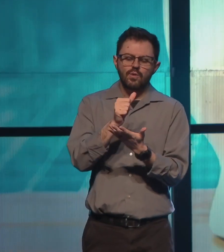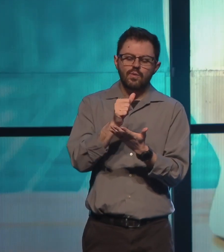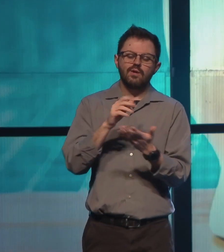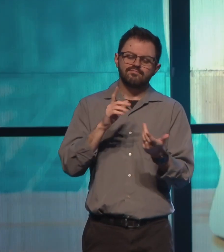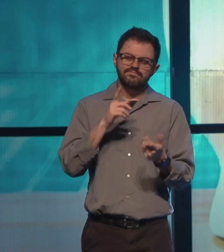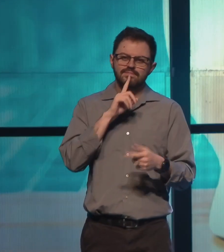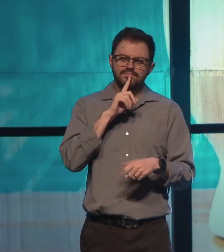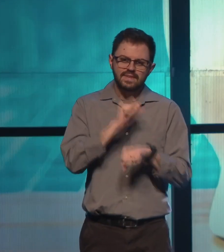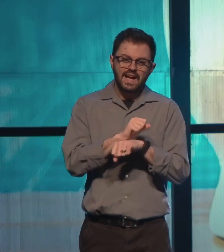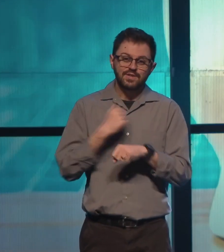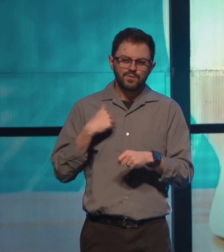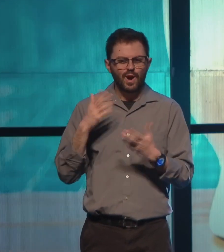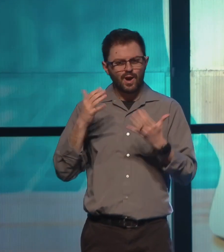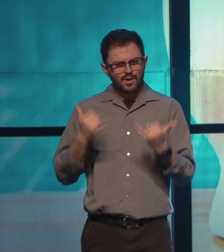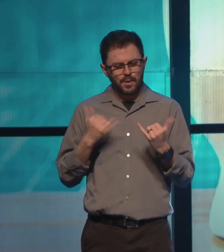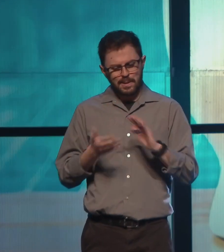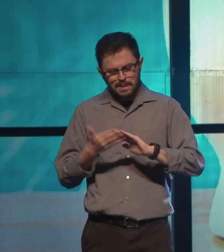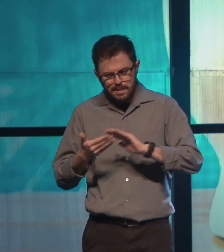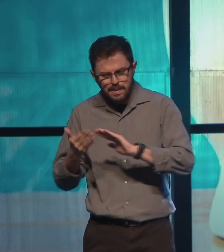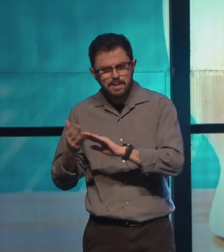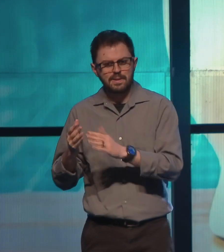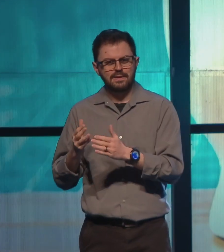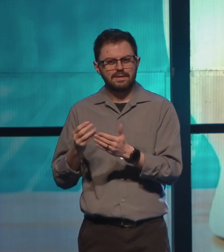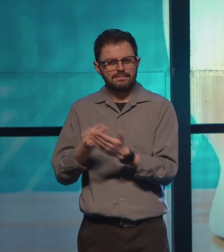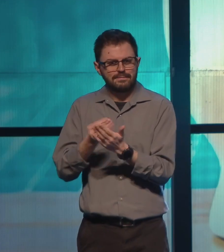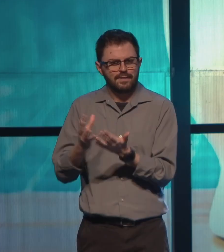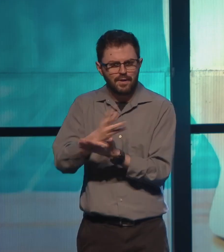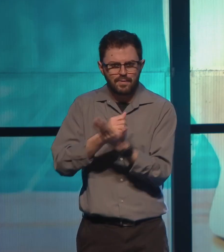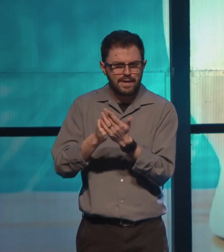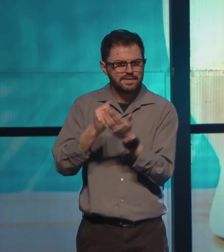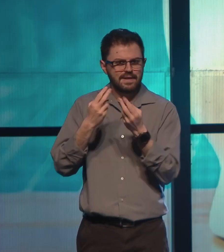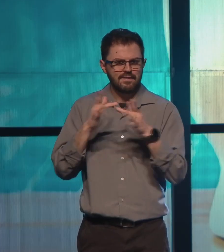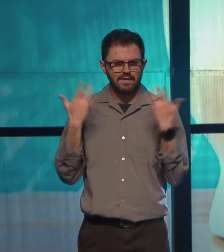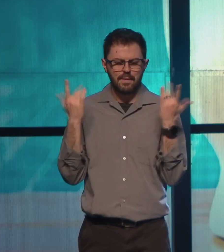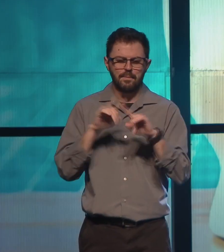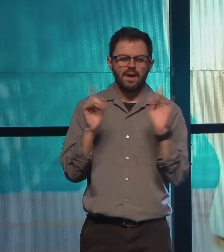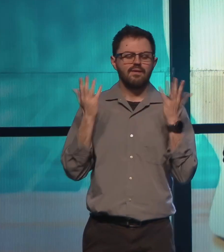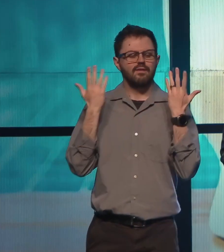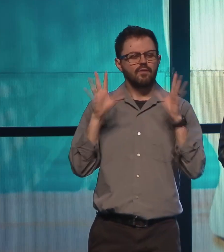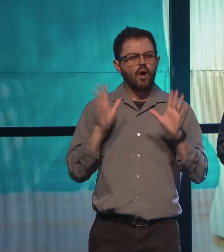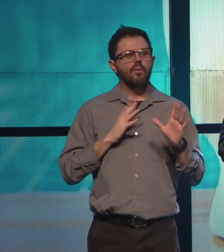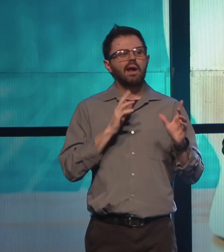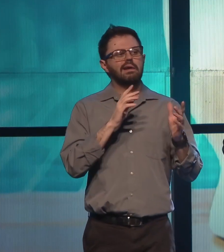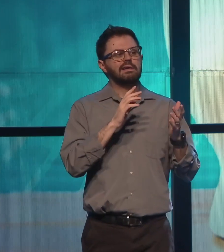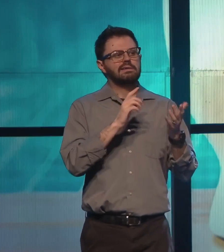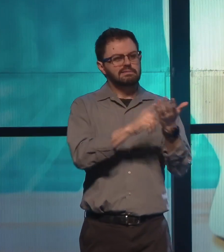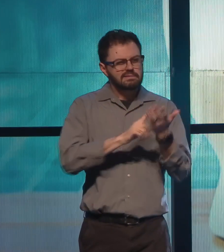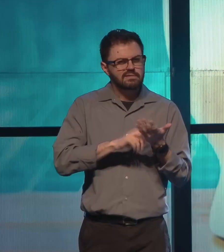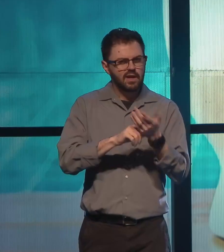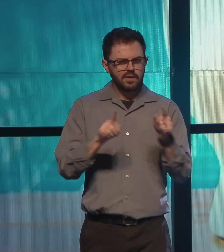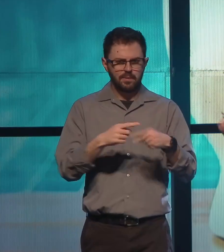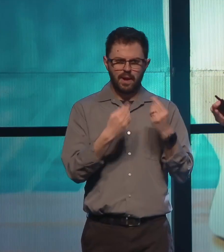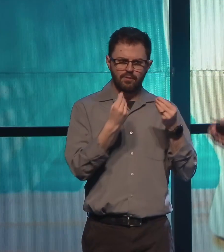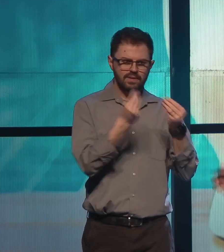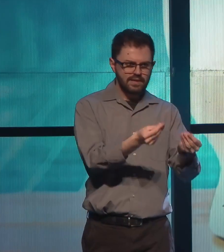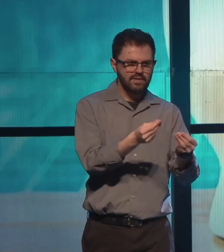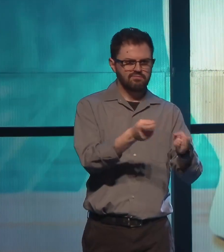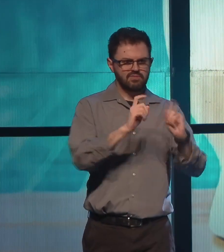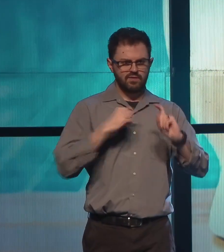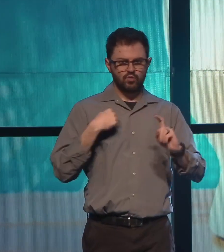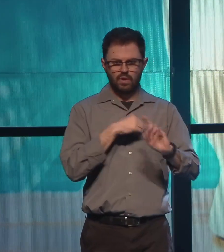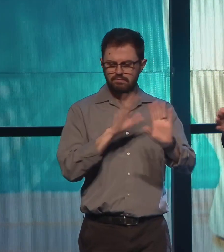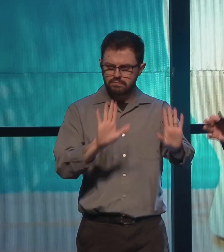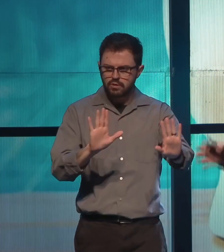But we've already talked to you about giving, and most of you have already made your commitments to that, okay? So everybody just take a nice deep